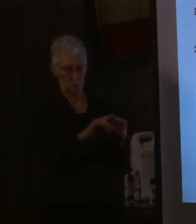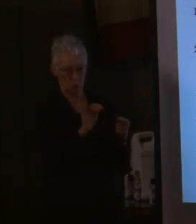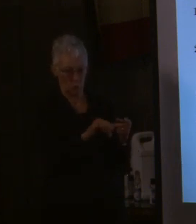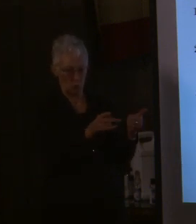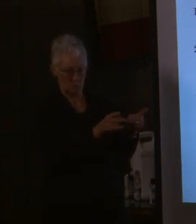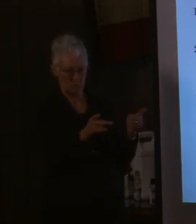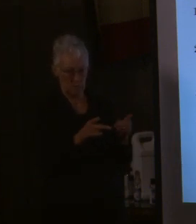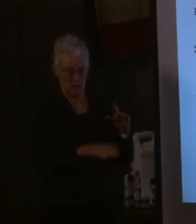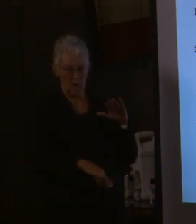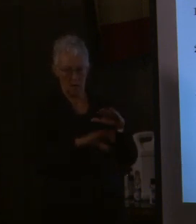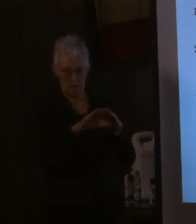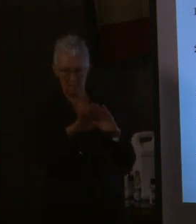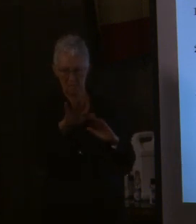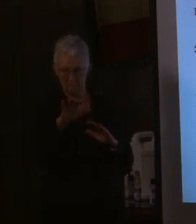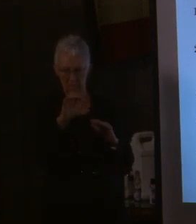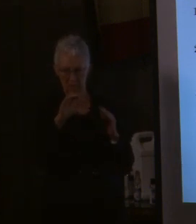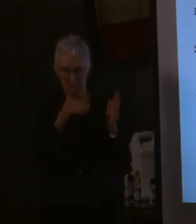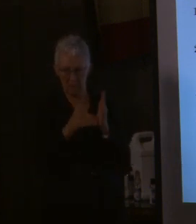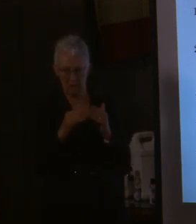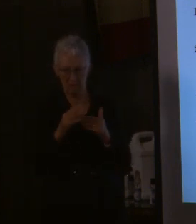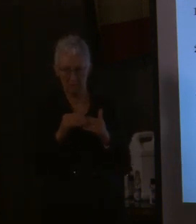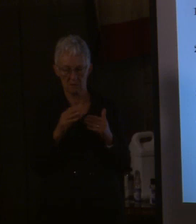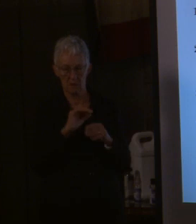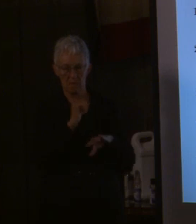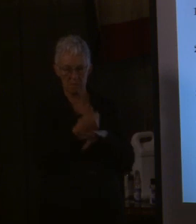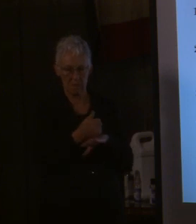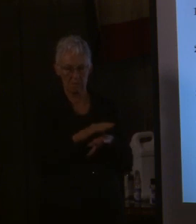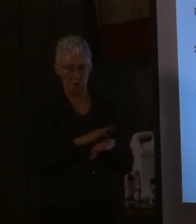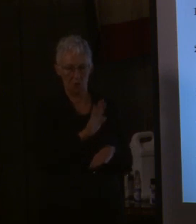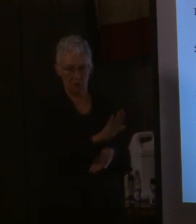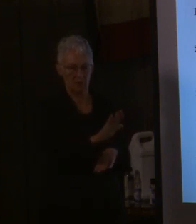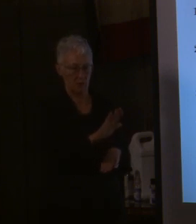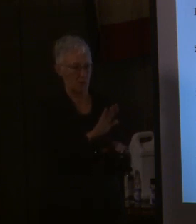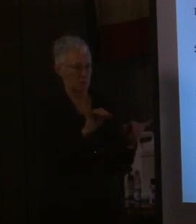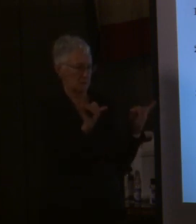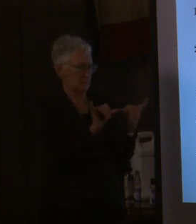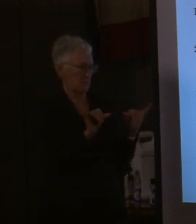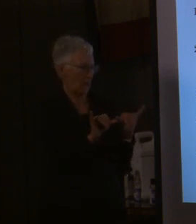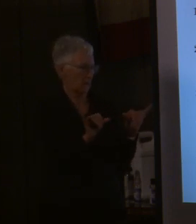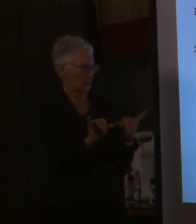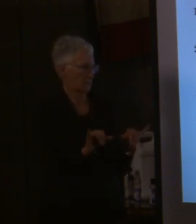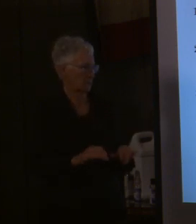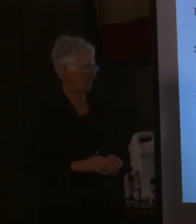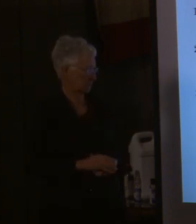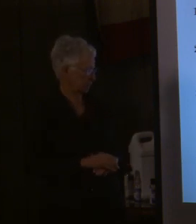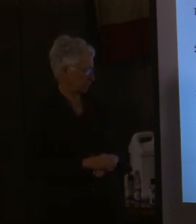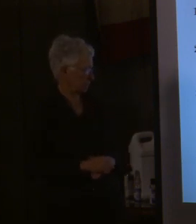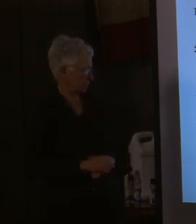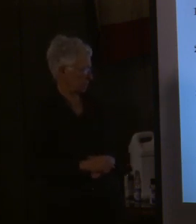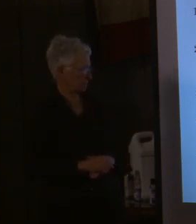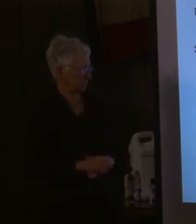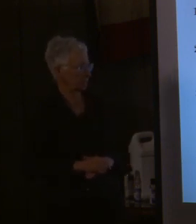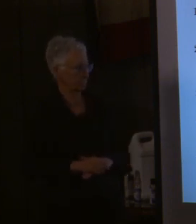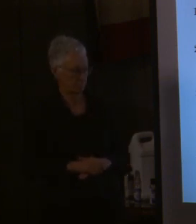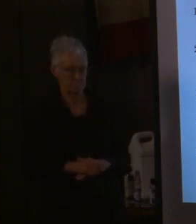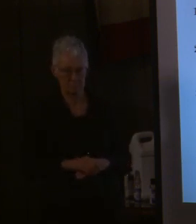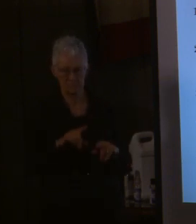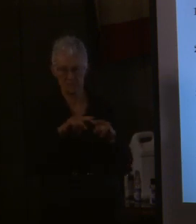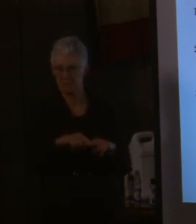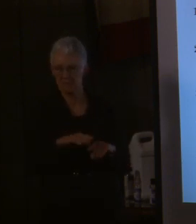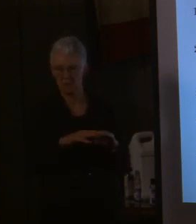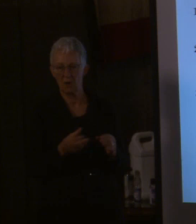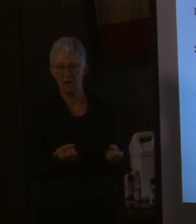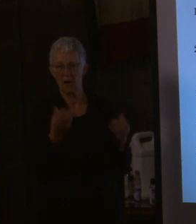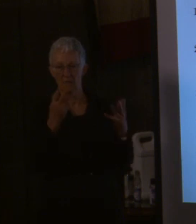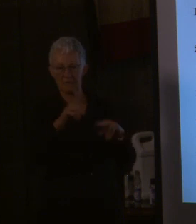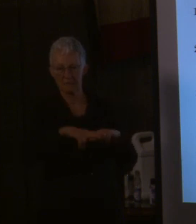up to $500,000 based on their size. So that's basically what that's breaking down to with the seating and their square